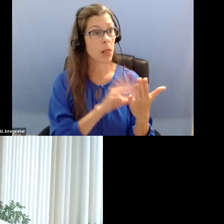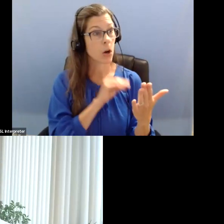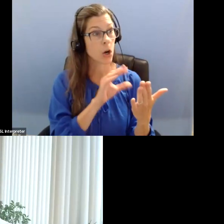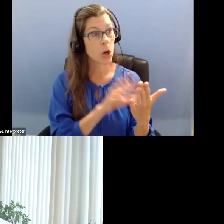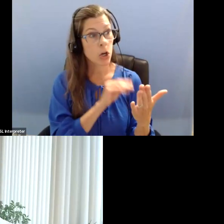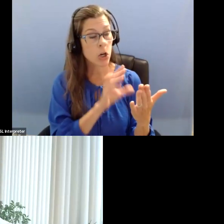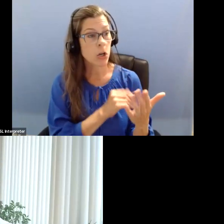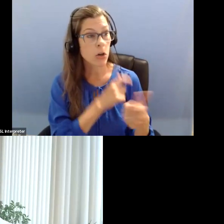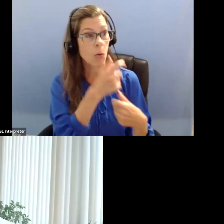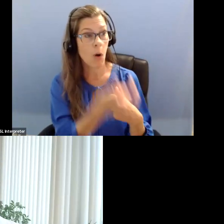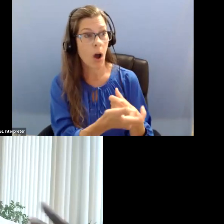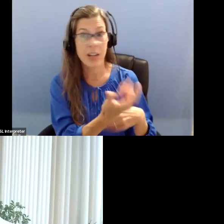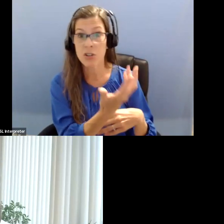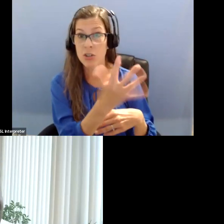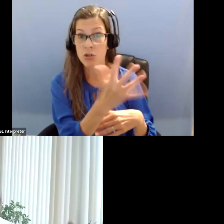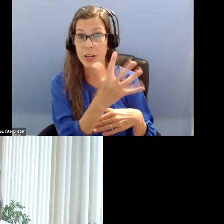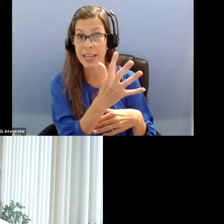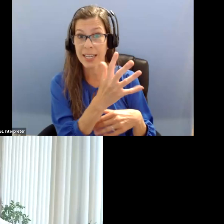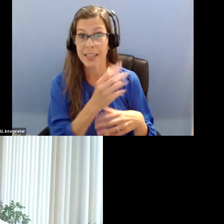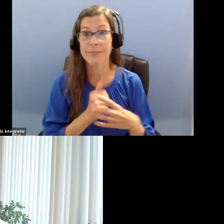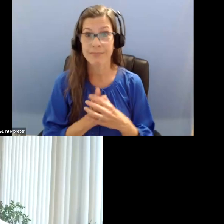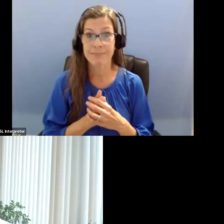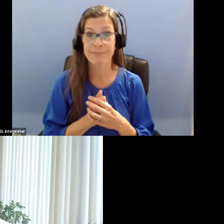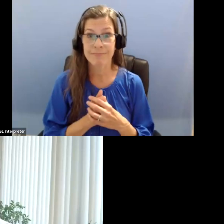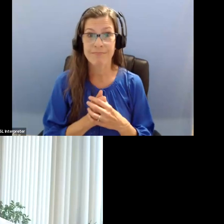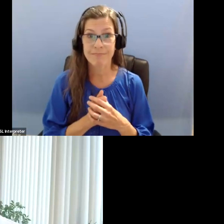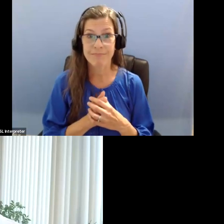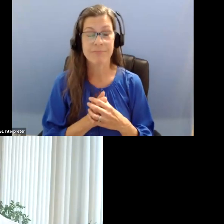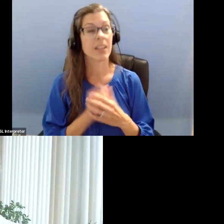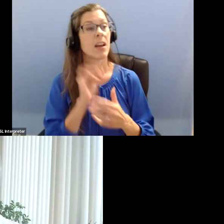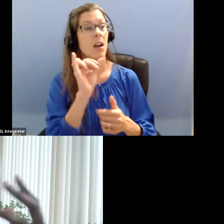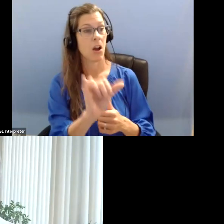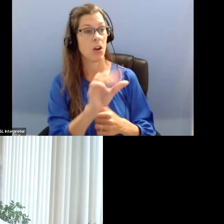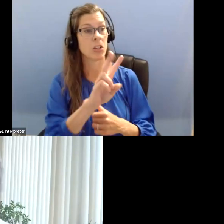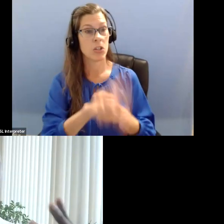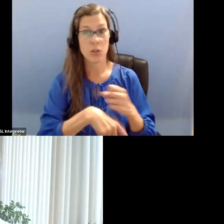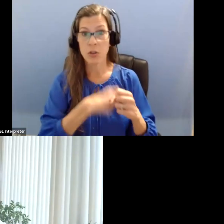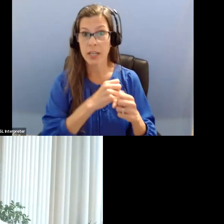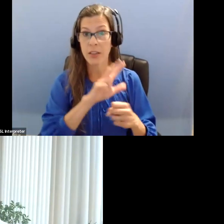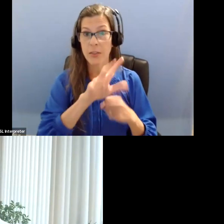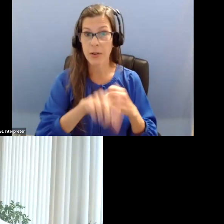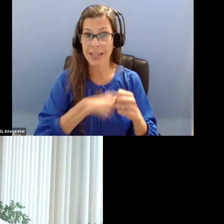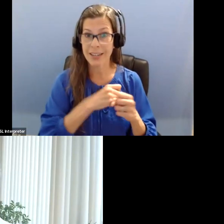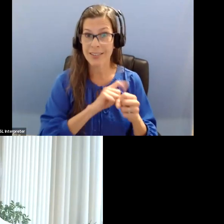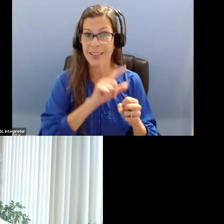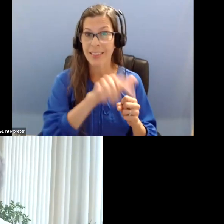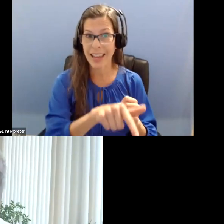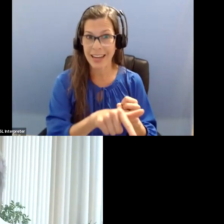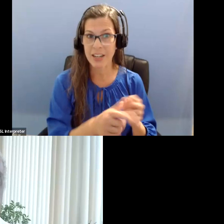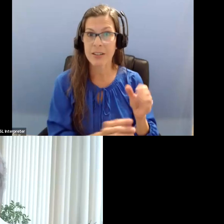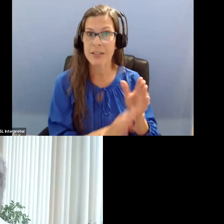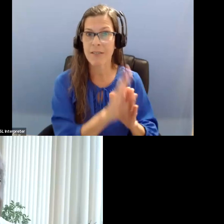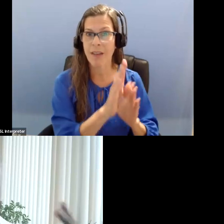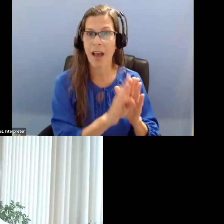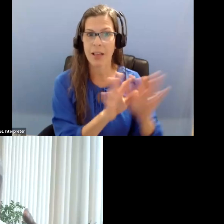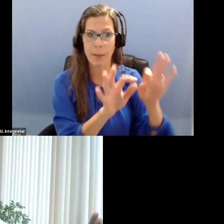you. And after you do that, what you see is that the tree develops lots and lots of branches. And from that, you